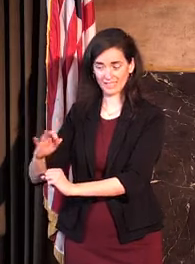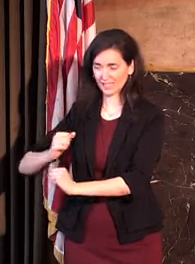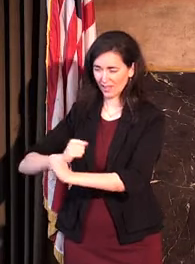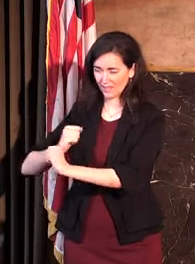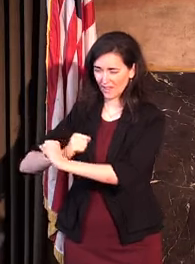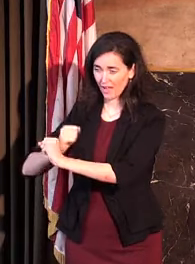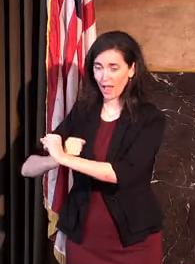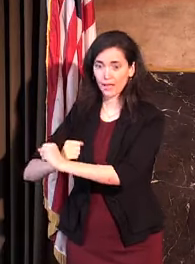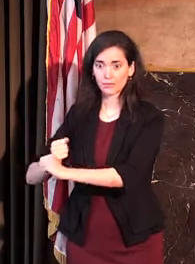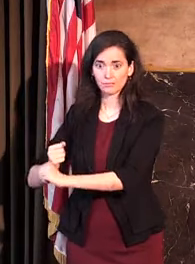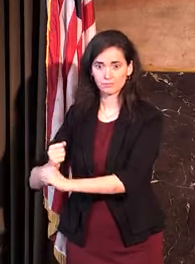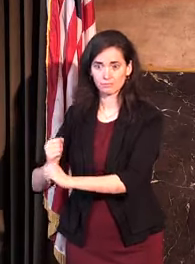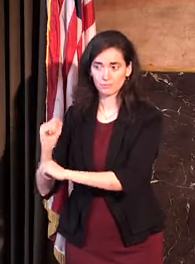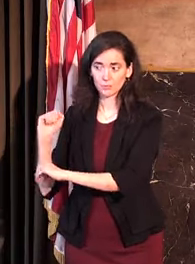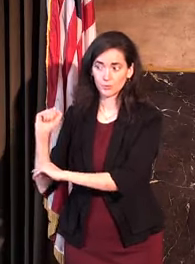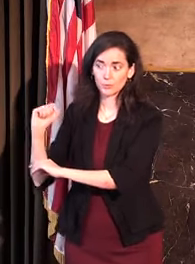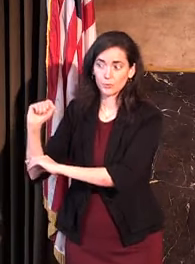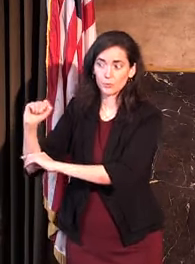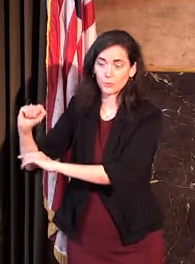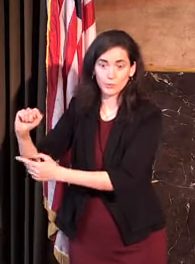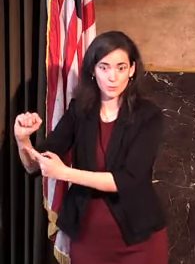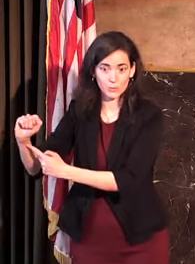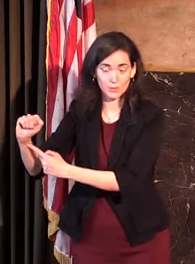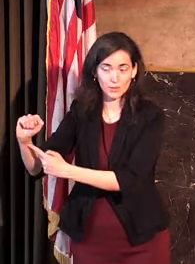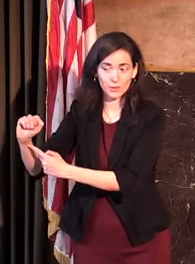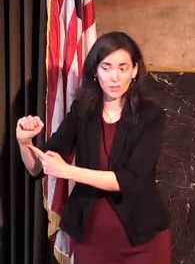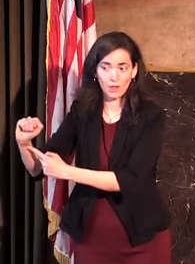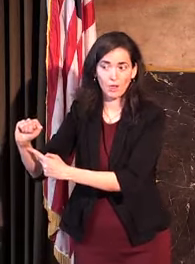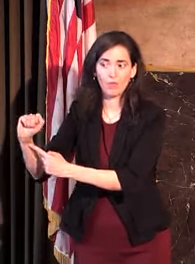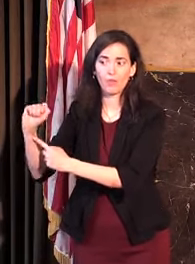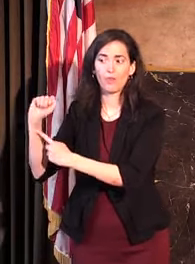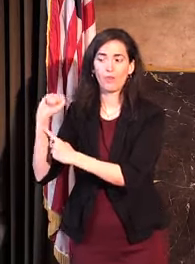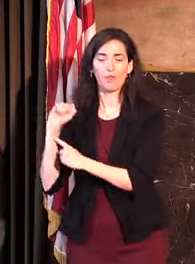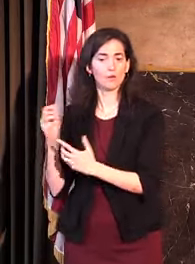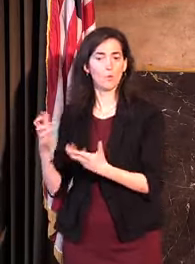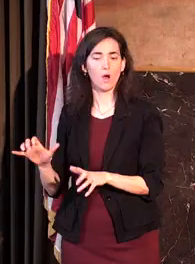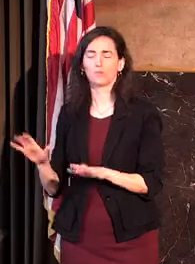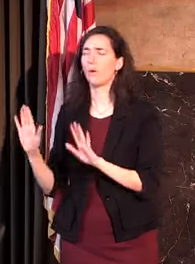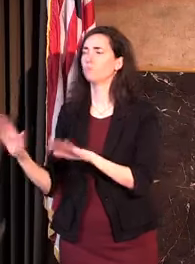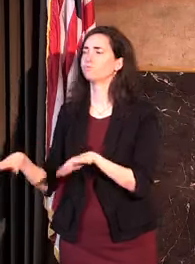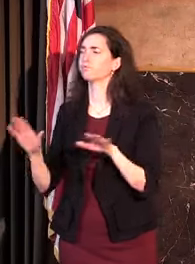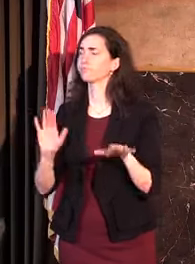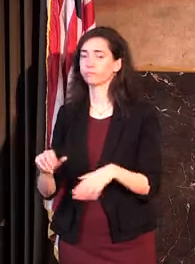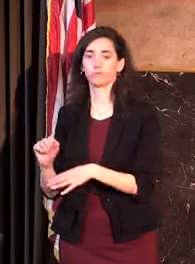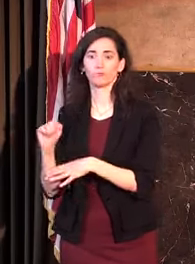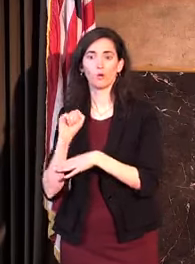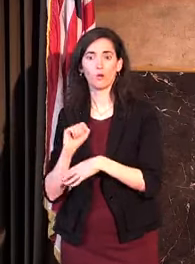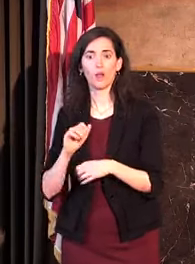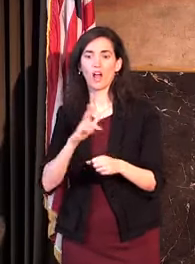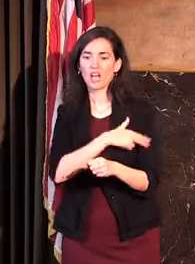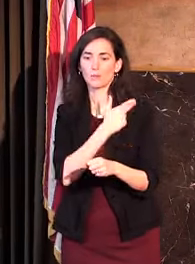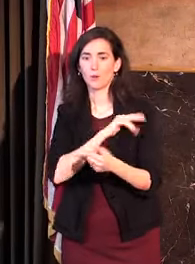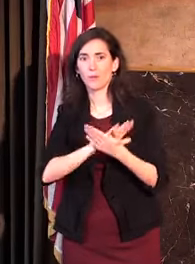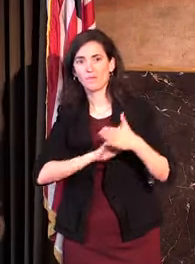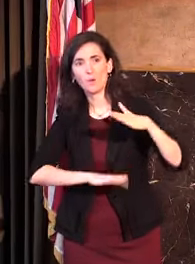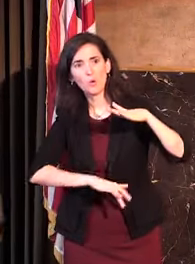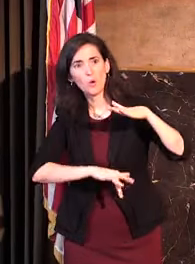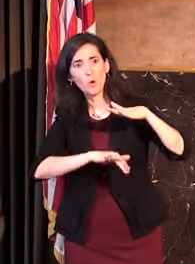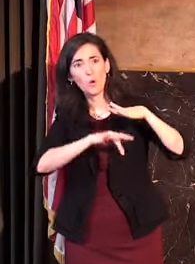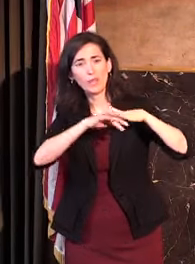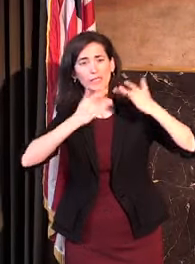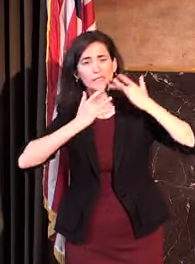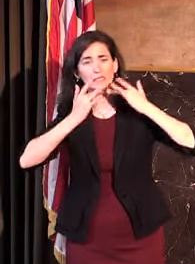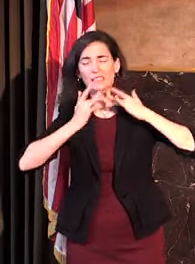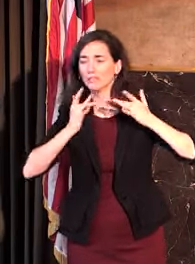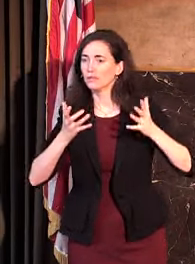down. We don't want to go back to where we were this summer and push our healthcare system to the brink. How can we prevent